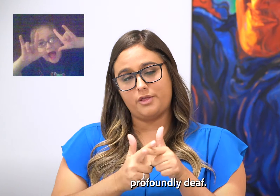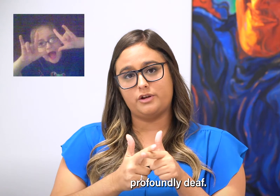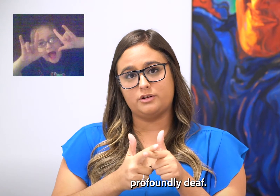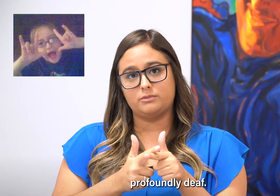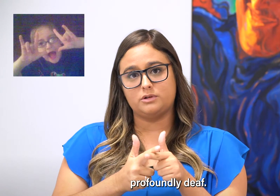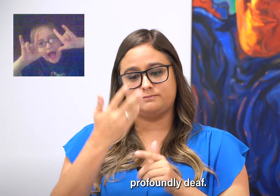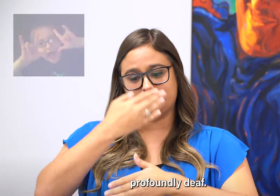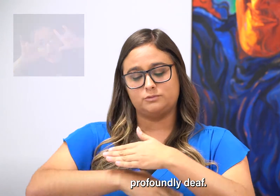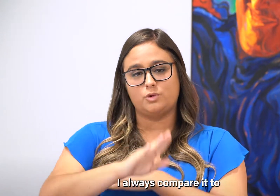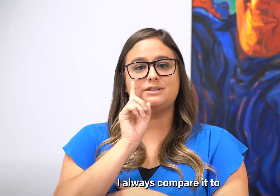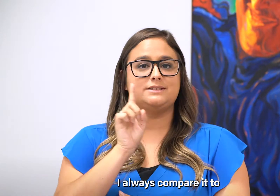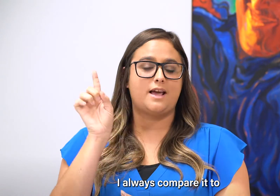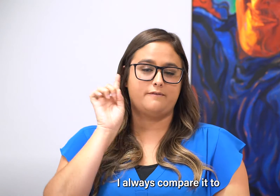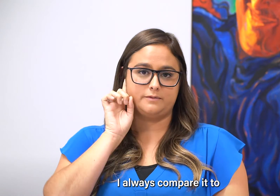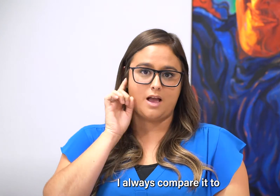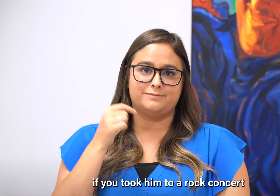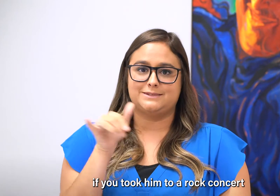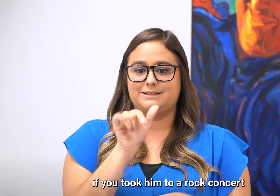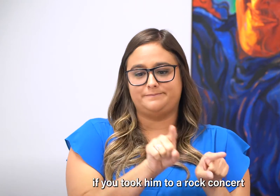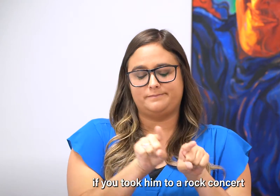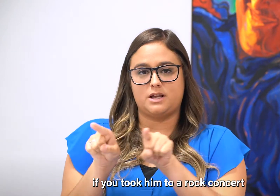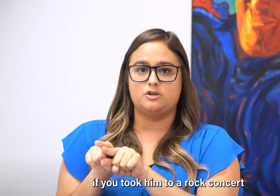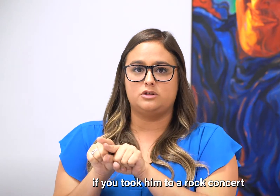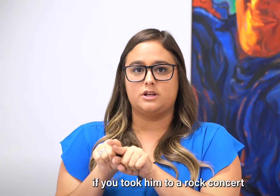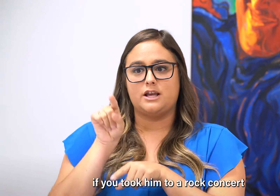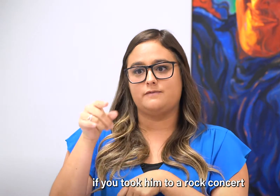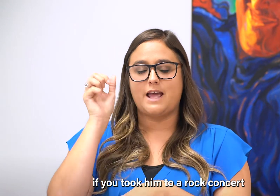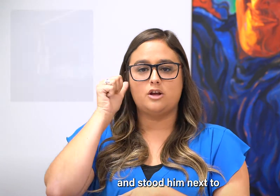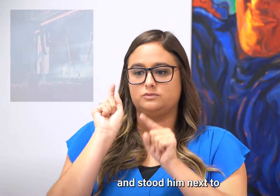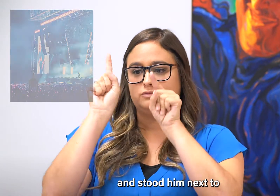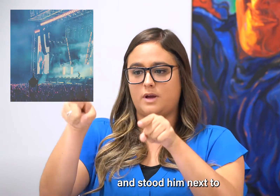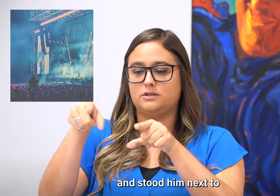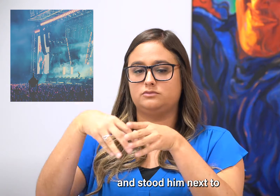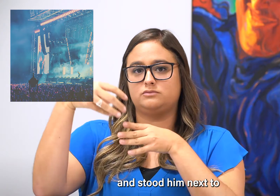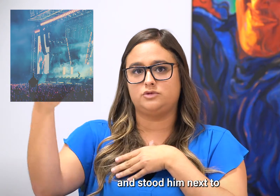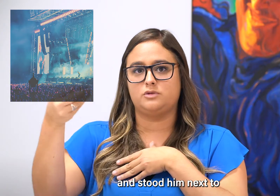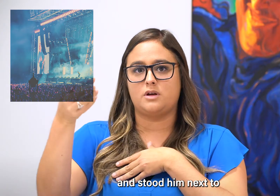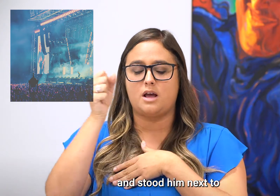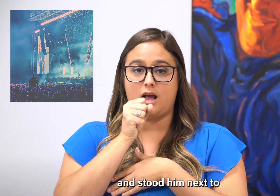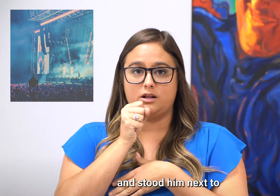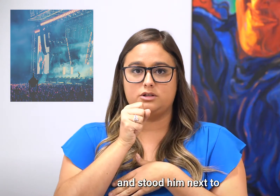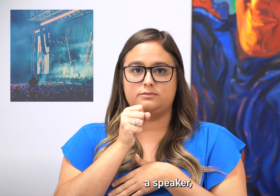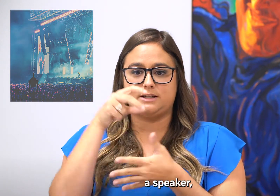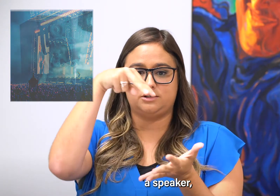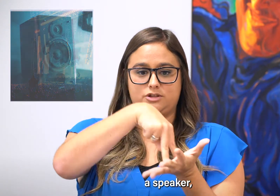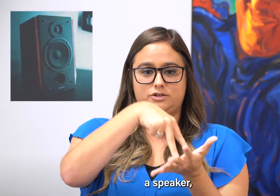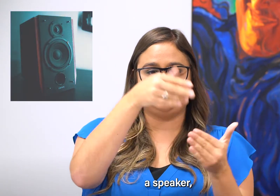profoundly deaf. I always compare it to if you took him to a rock concert and stood him next to a speaker,